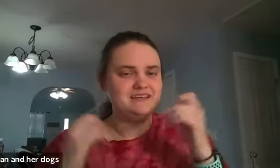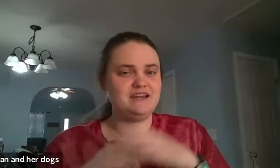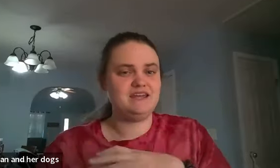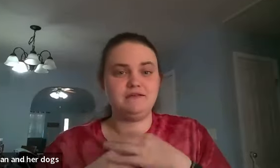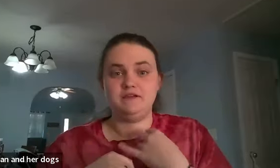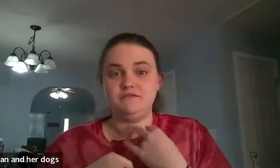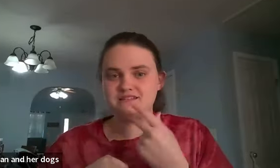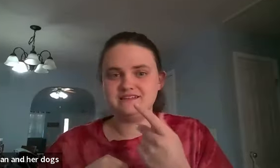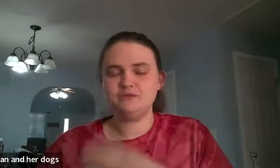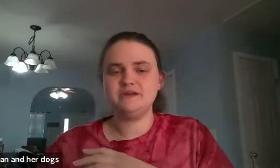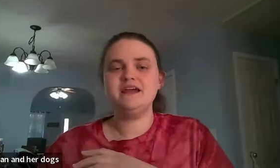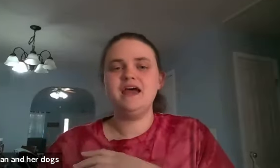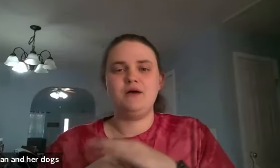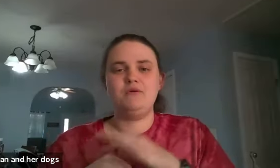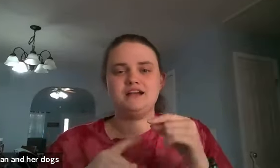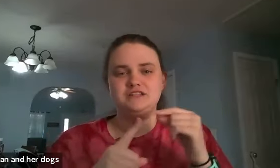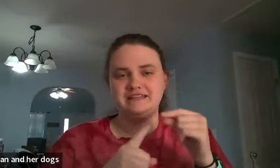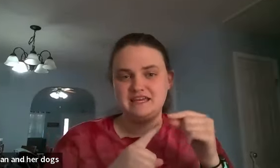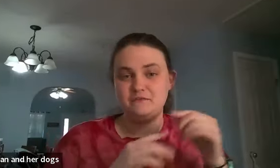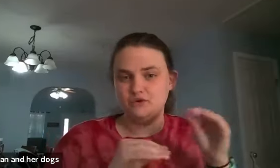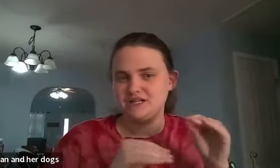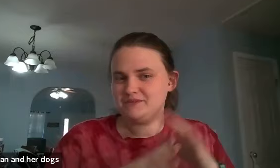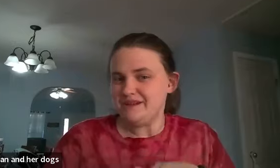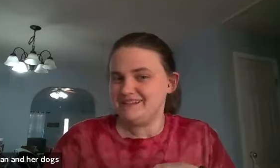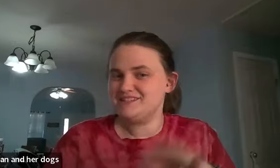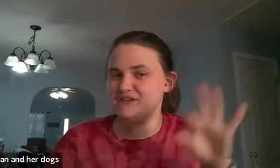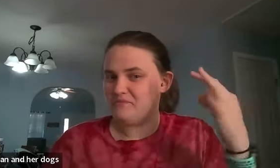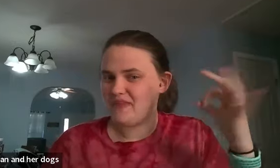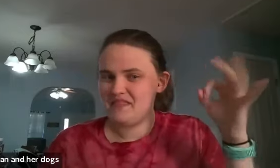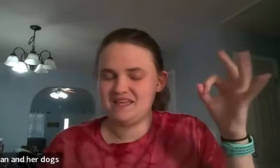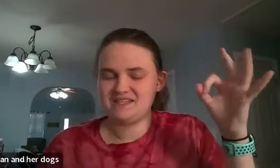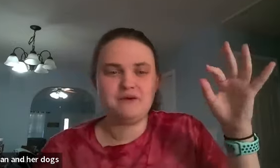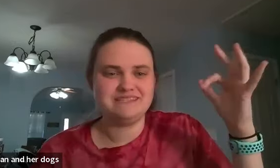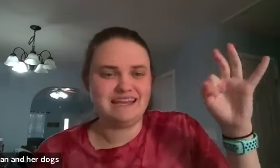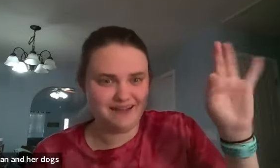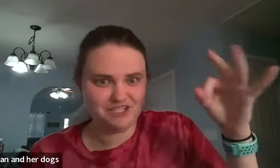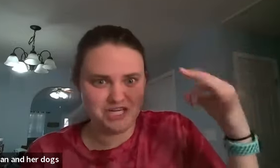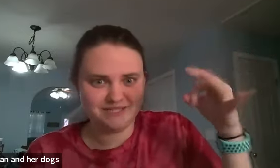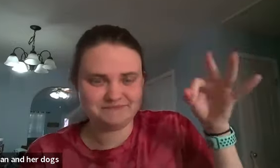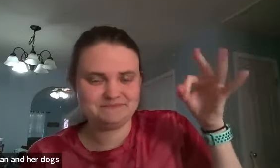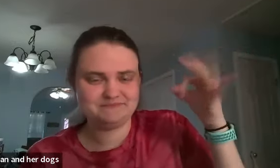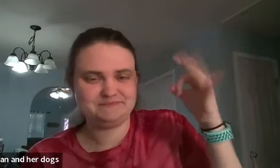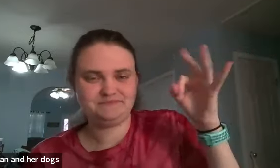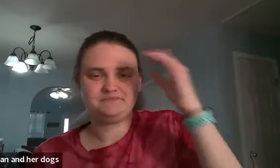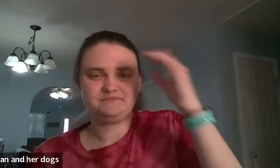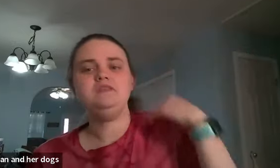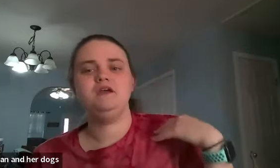signing and I like voice a little bit, I will actually like say the motion I'm doing. So that's why I was saying 9, shake.